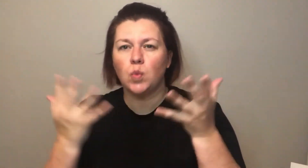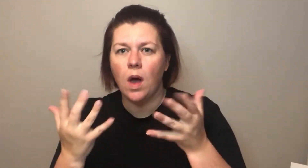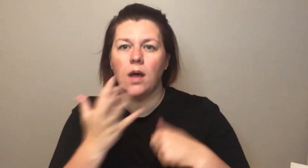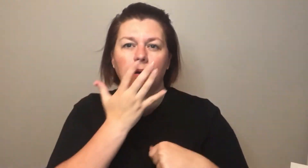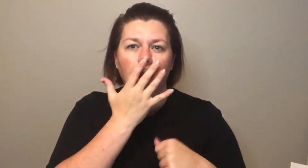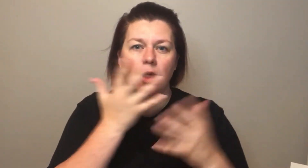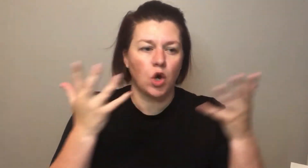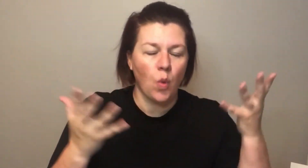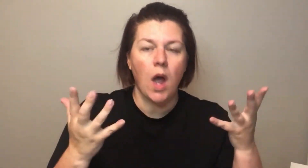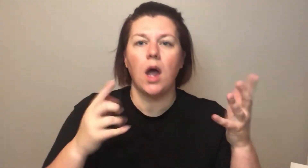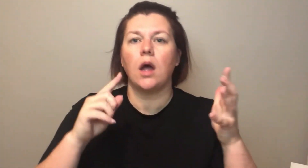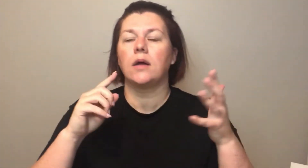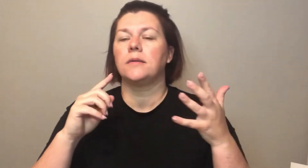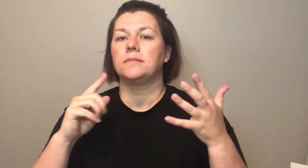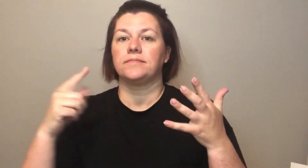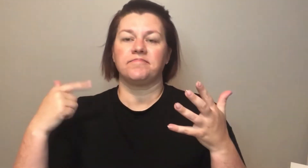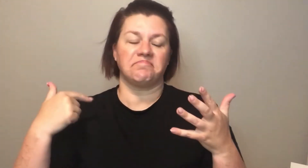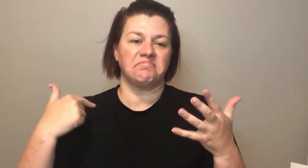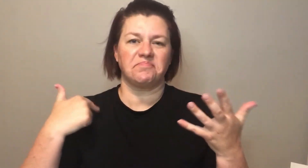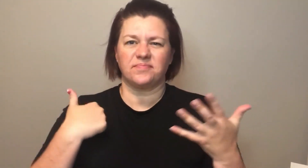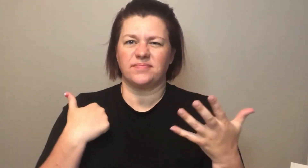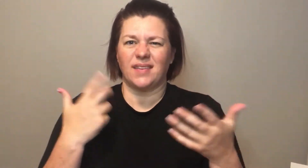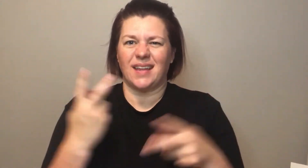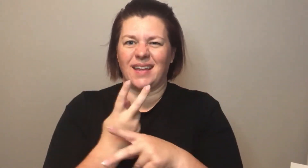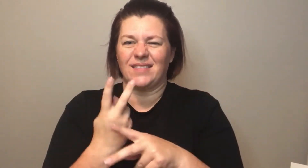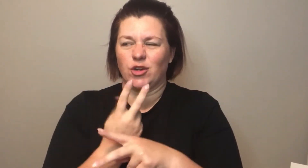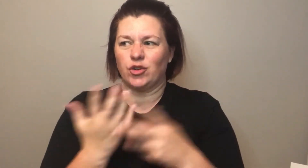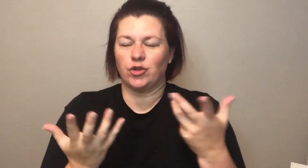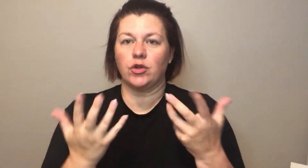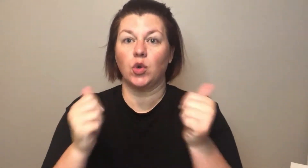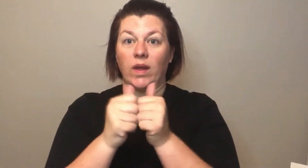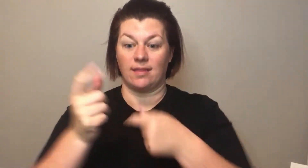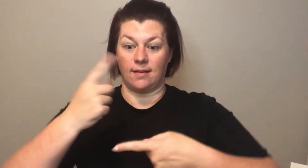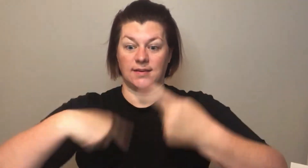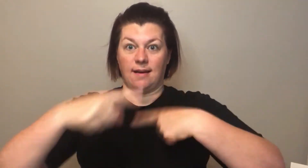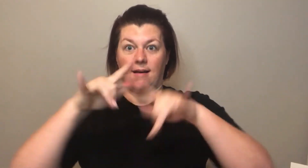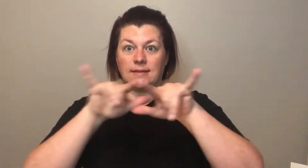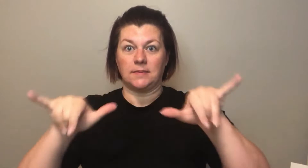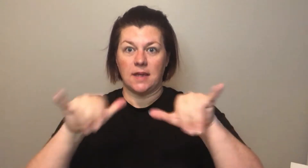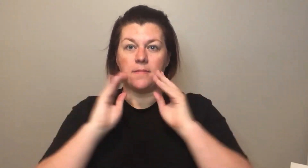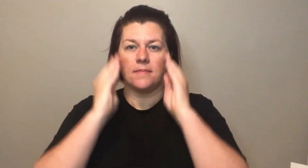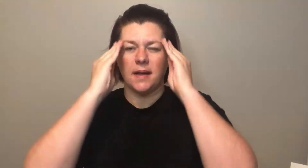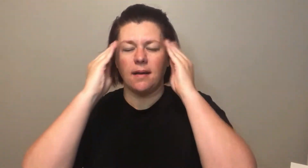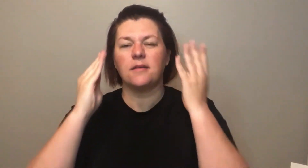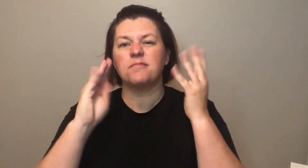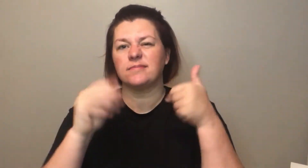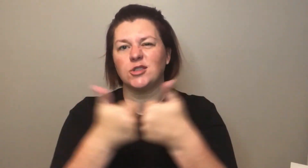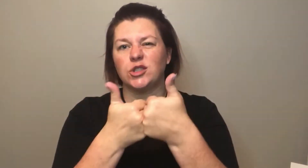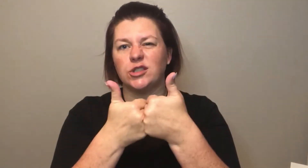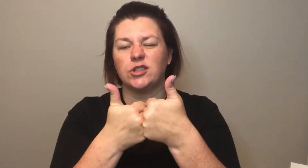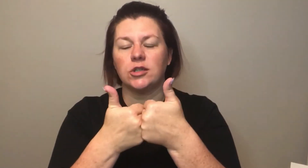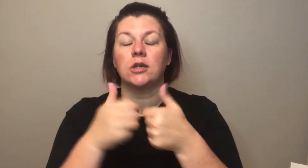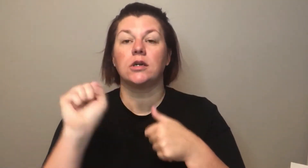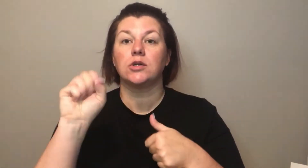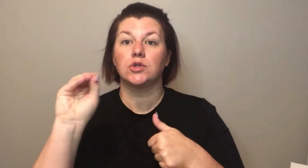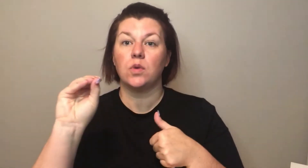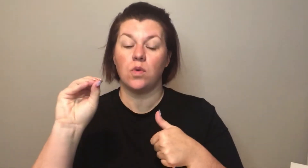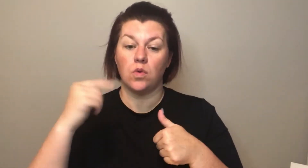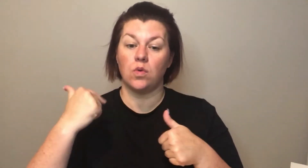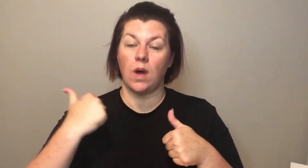about stuff, discuss the colors that they're using, the techniques that they're using while they're doing videos and while they're doing their makeup, but to